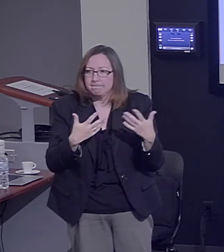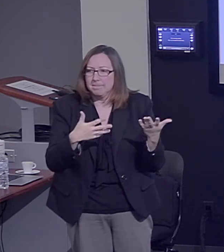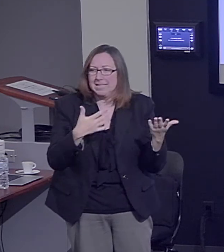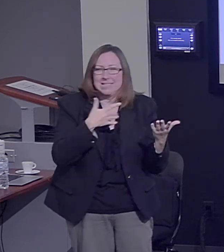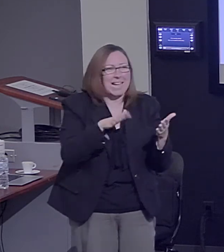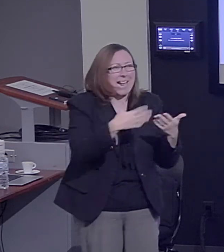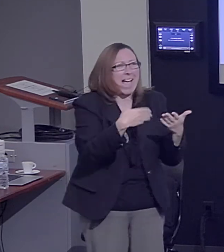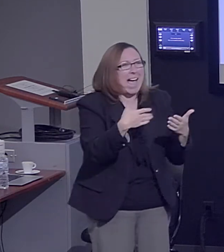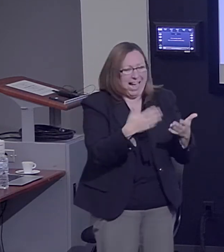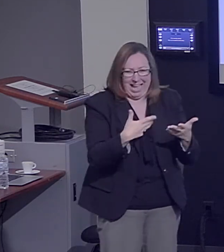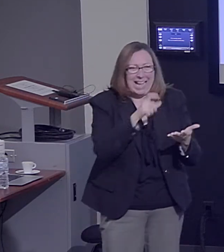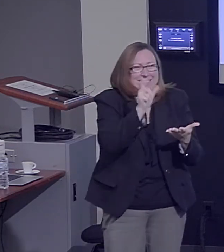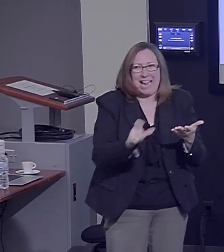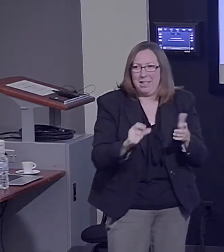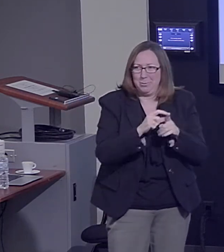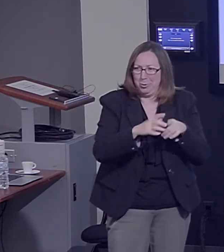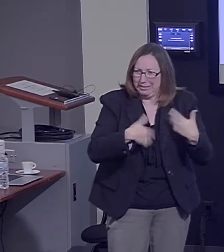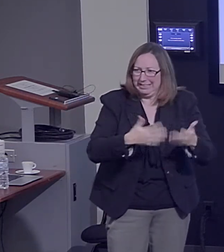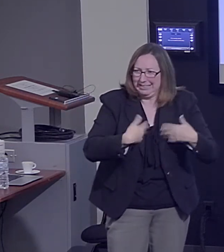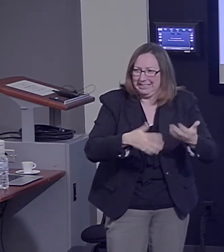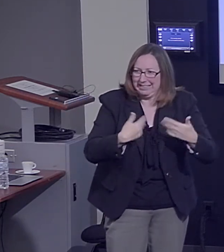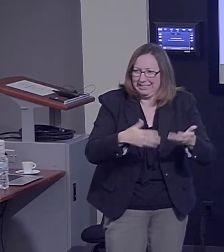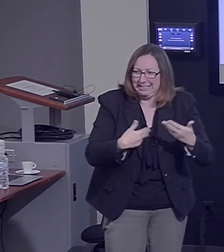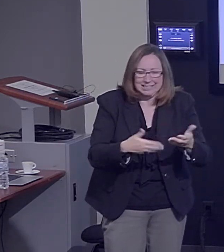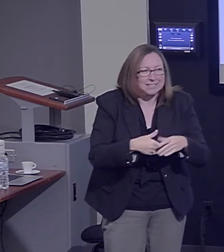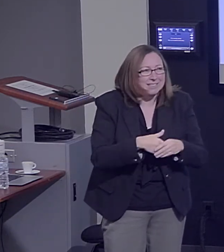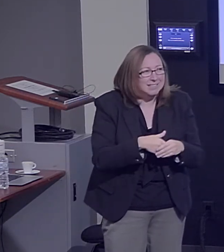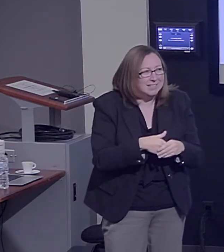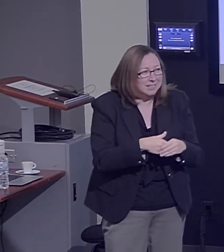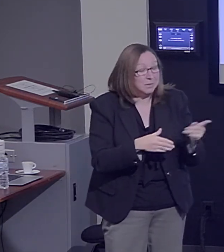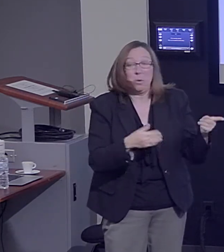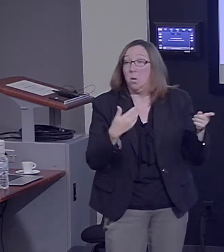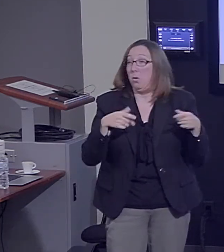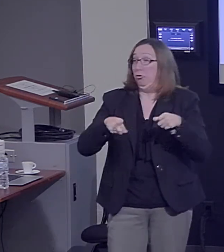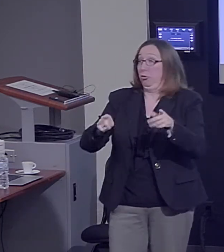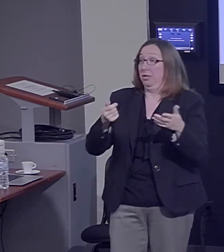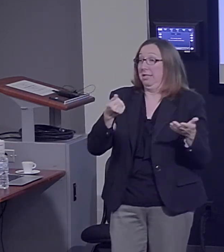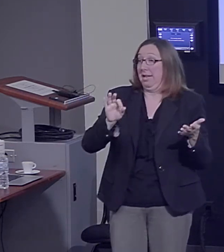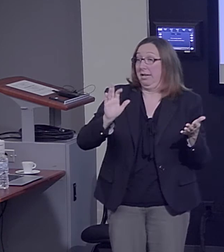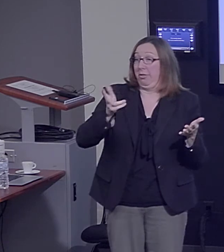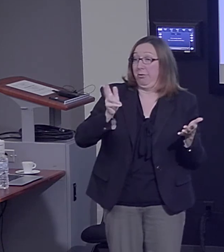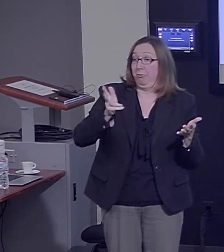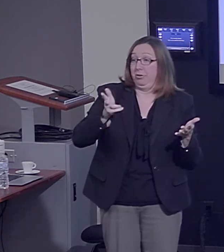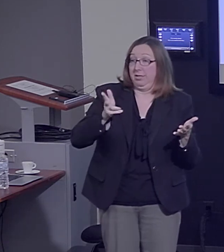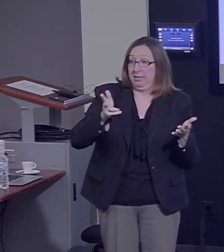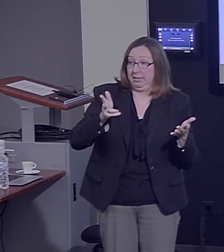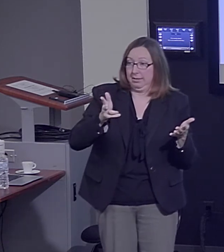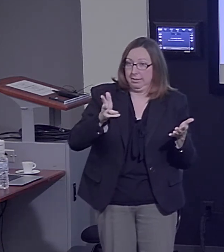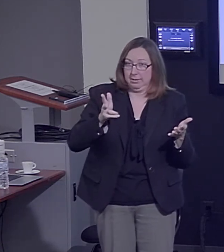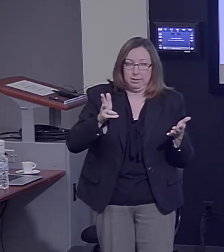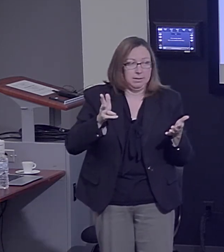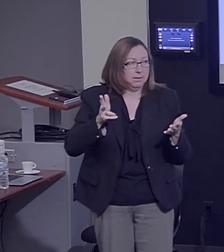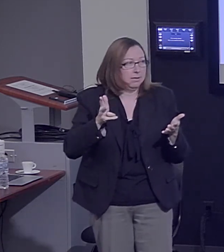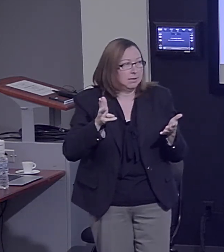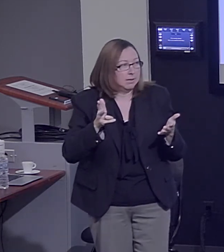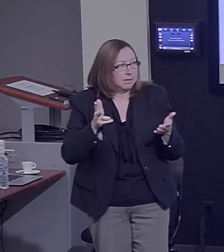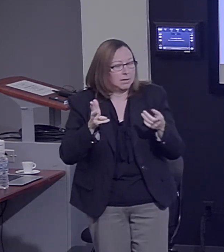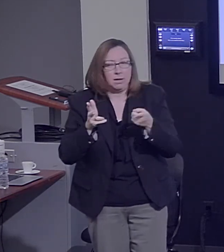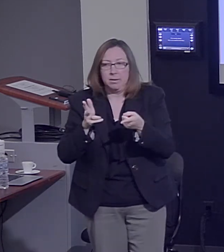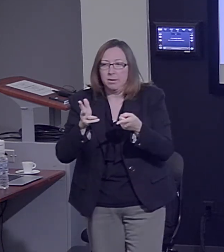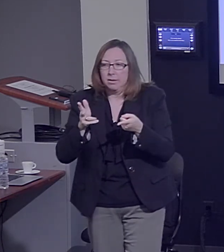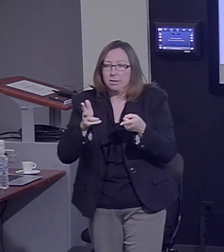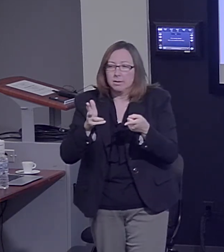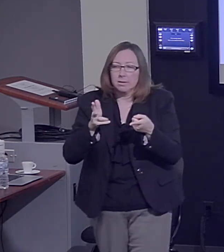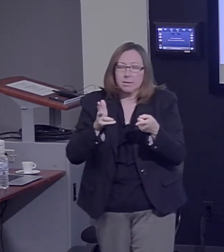some punishment, so the Germany was in a very poor condition. At this point, there was a genius, I am sorry to use this term, it's